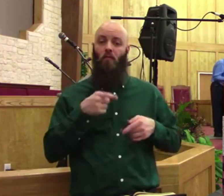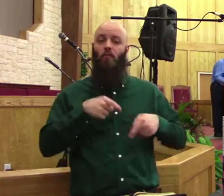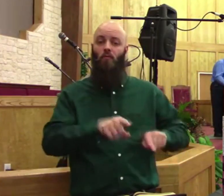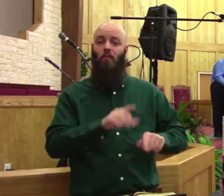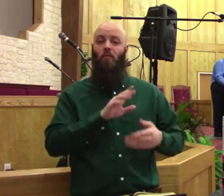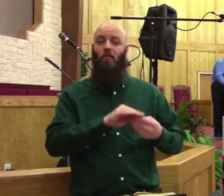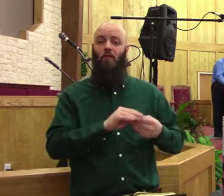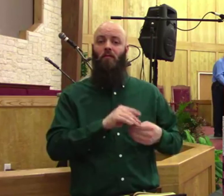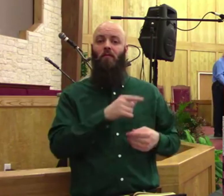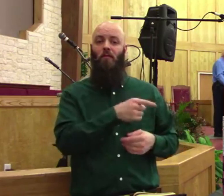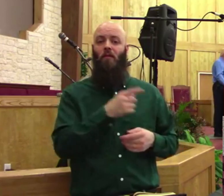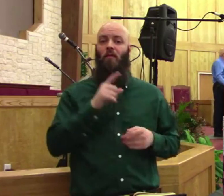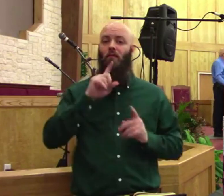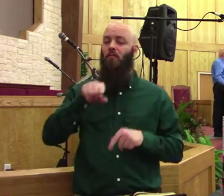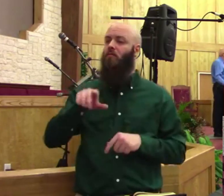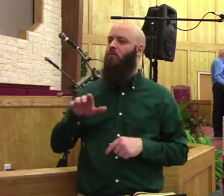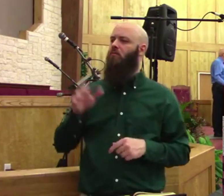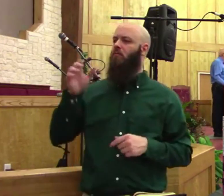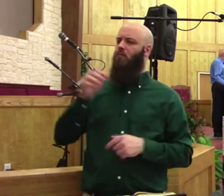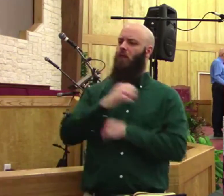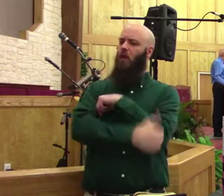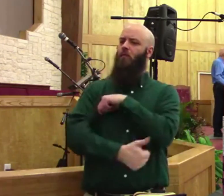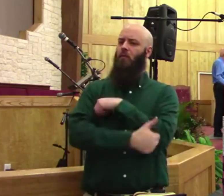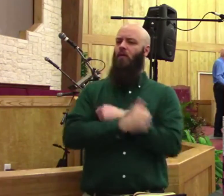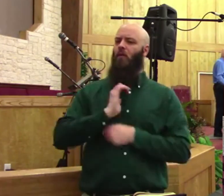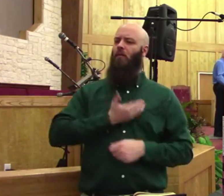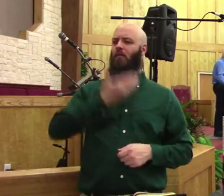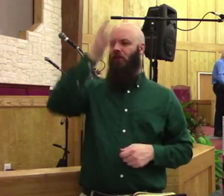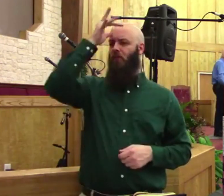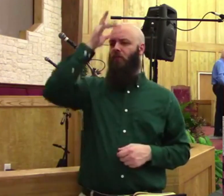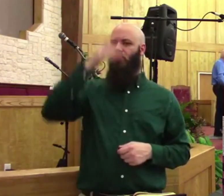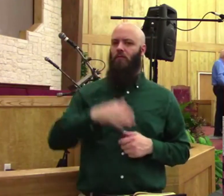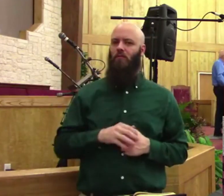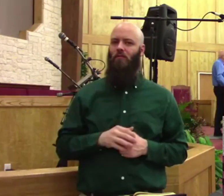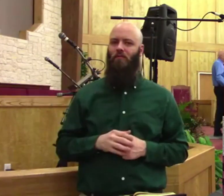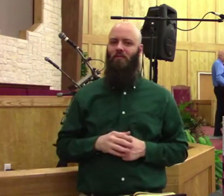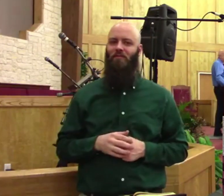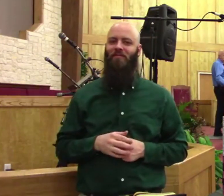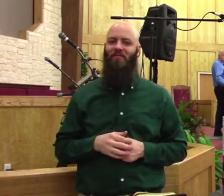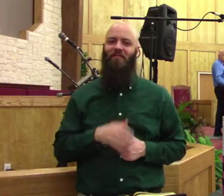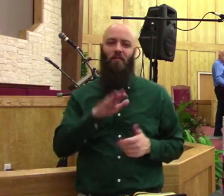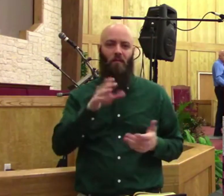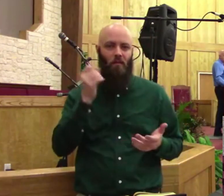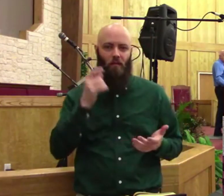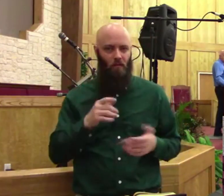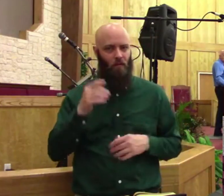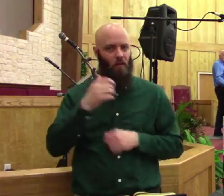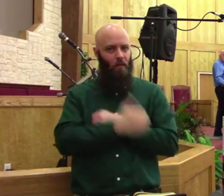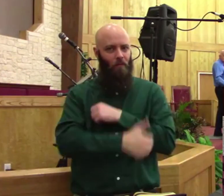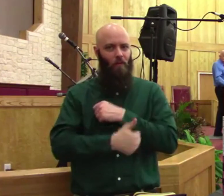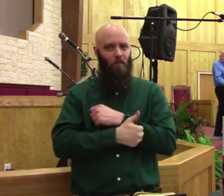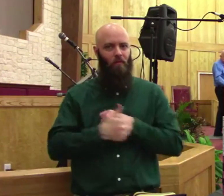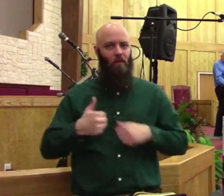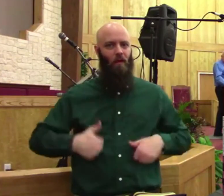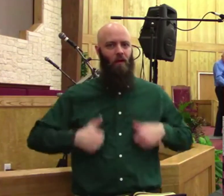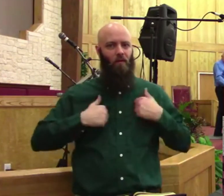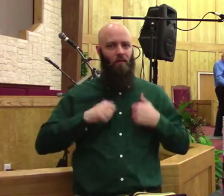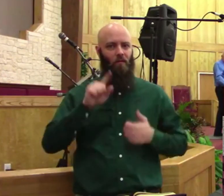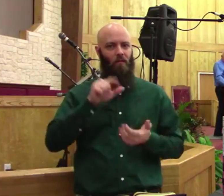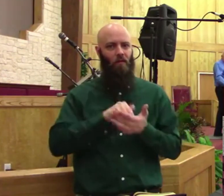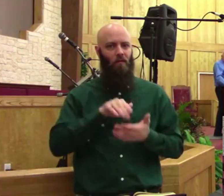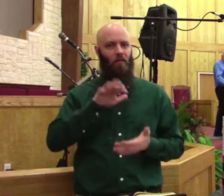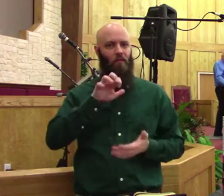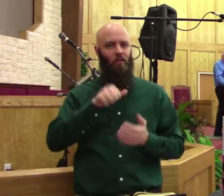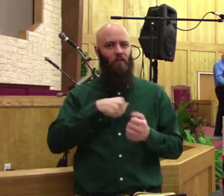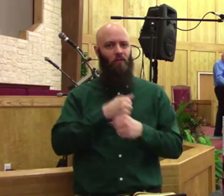they answered him, Abraham is our father. Well, Abraham lived 1,500 years before that,